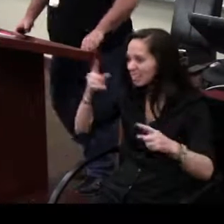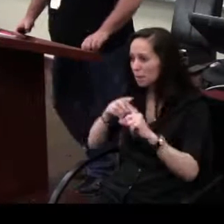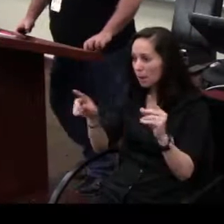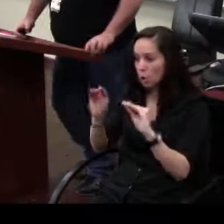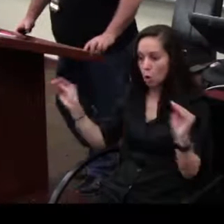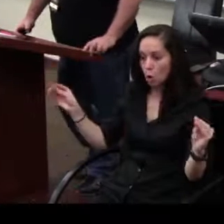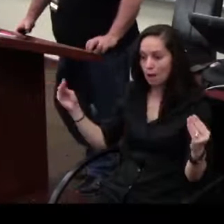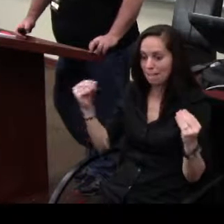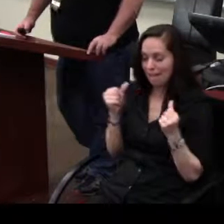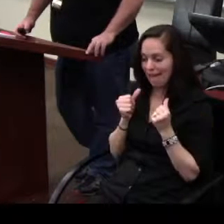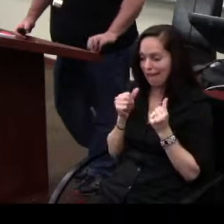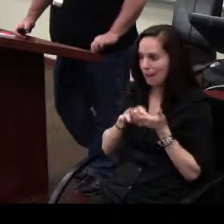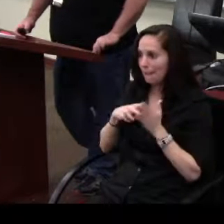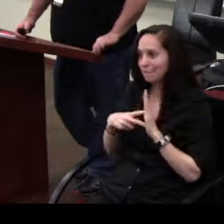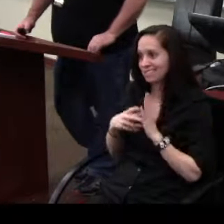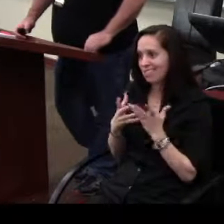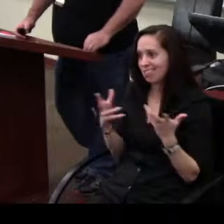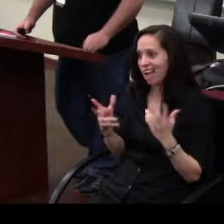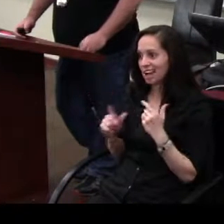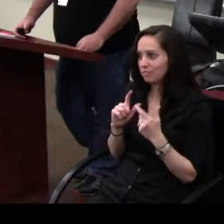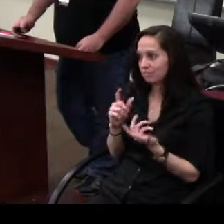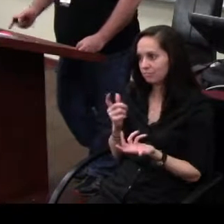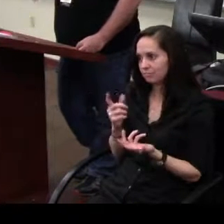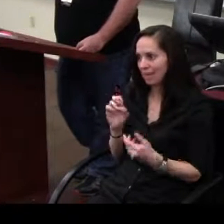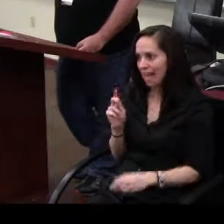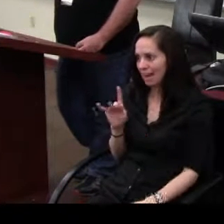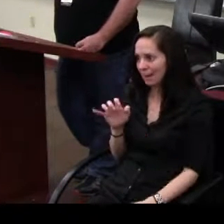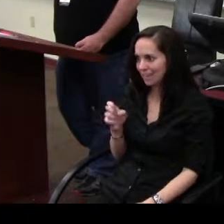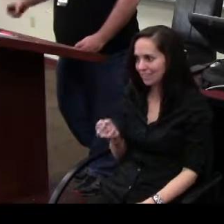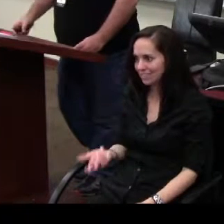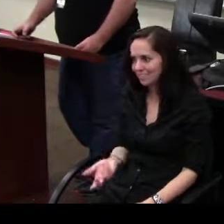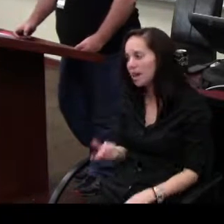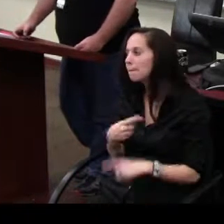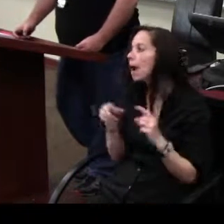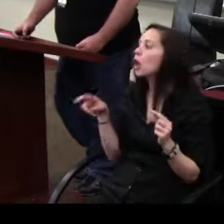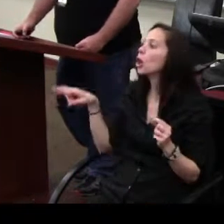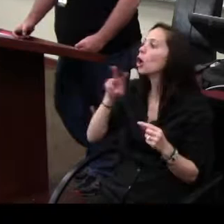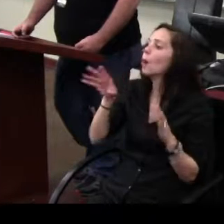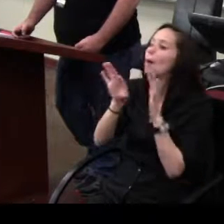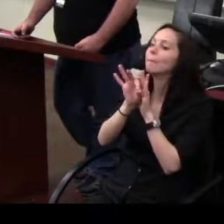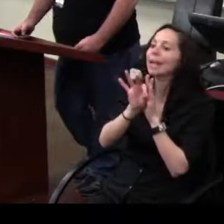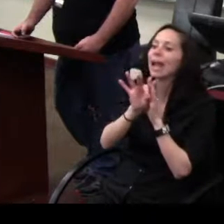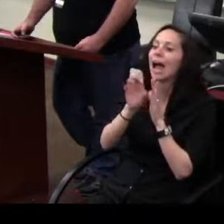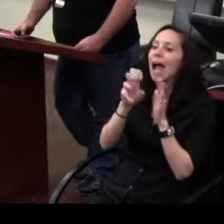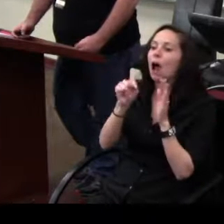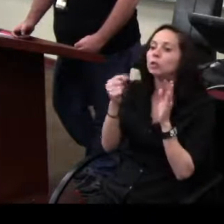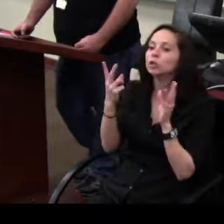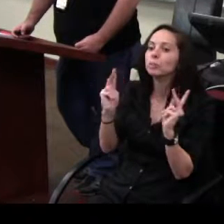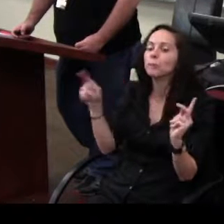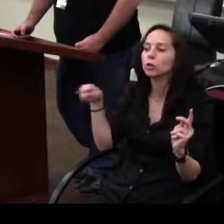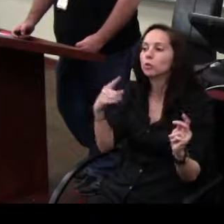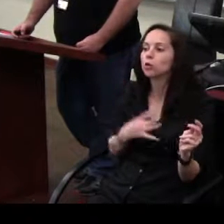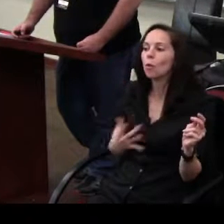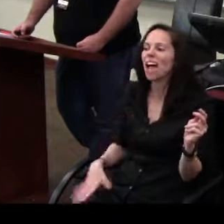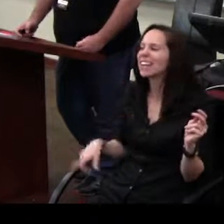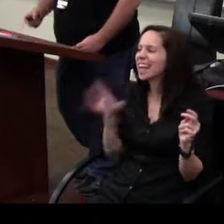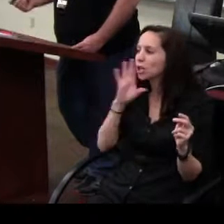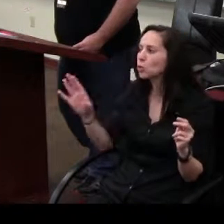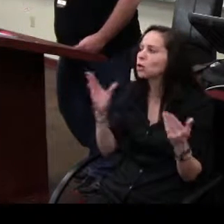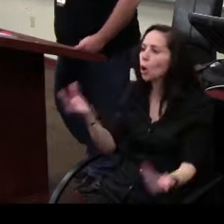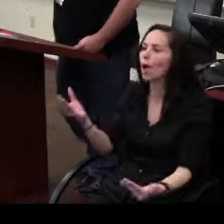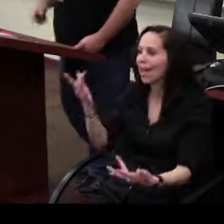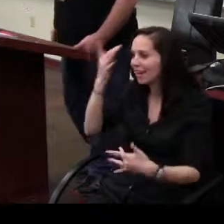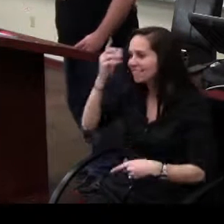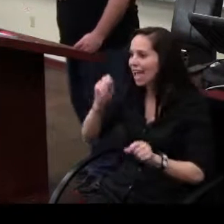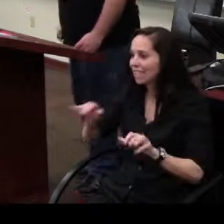made a lot of enemies and not got a lot out of it. But I want you to look around the room and pick out two people that you don't like that you would do this to,